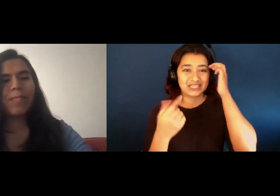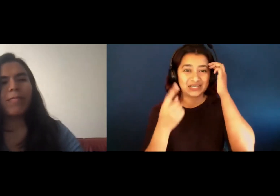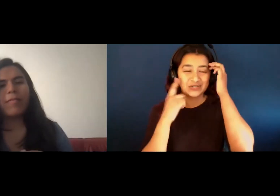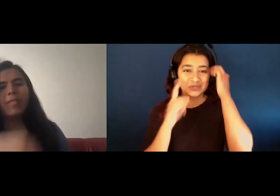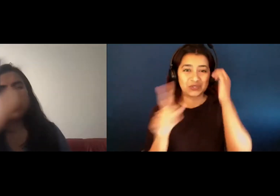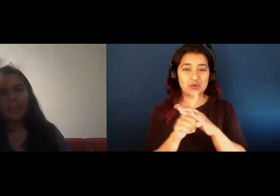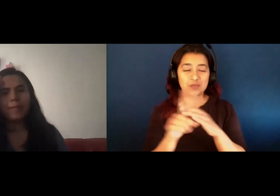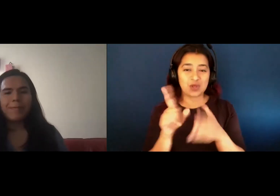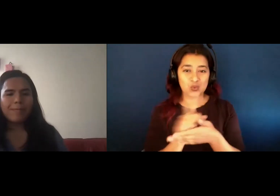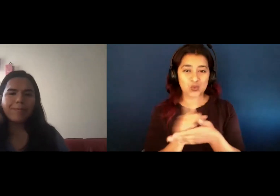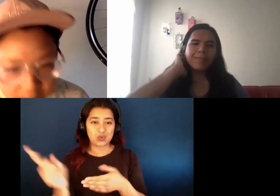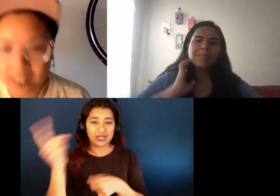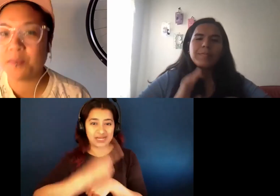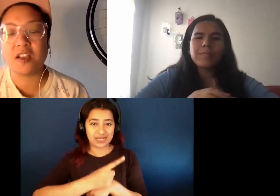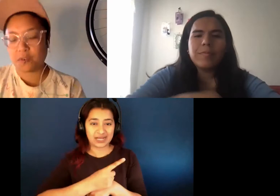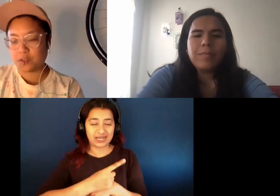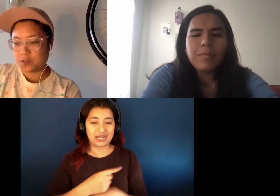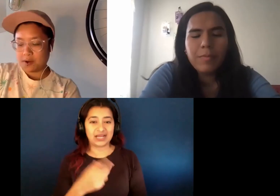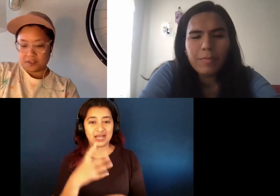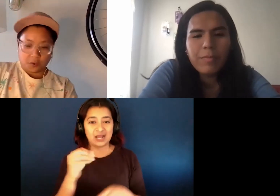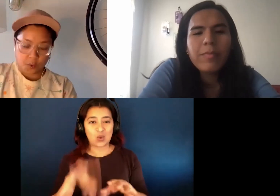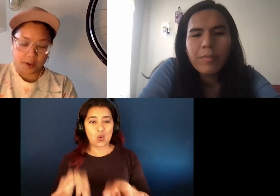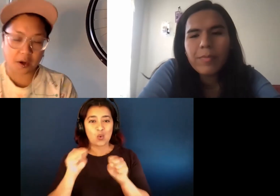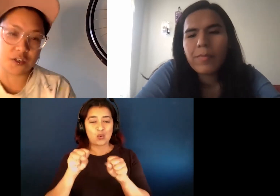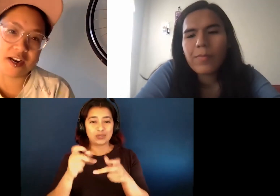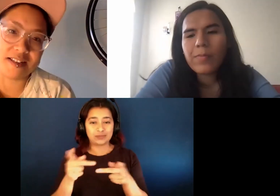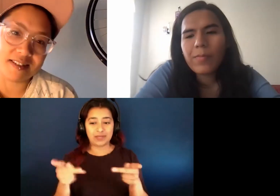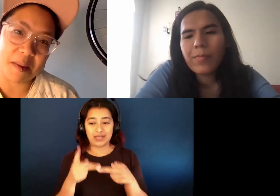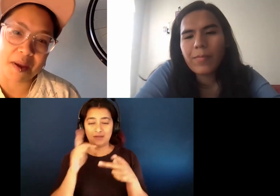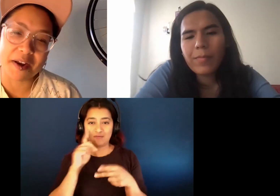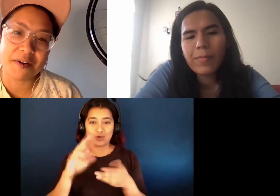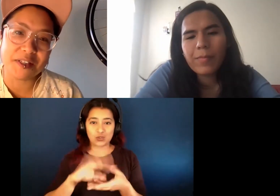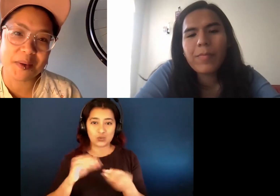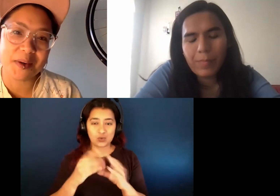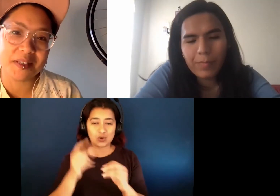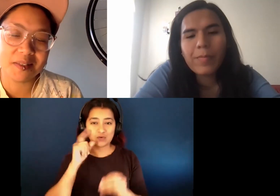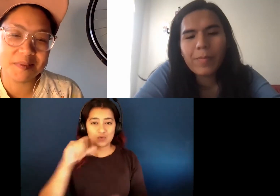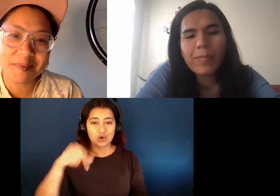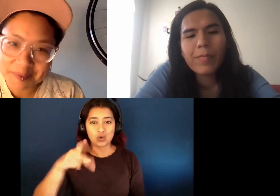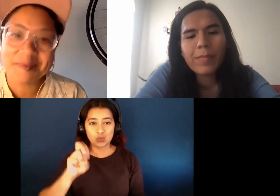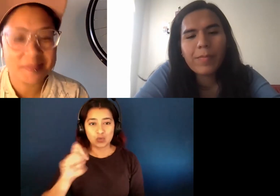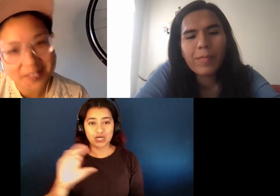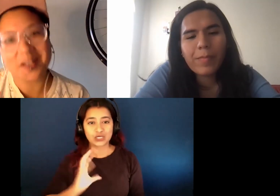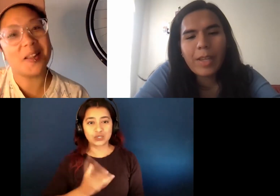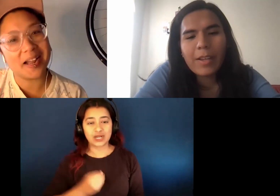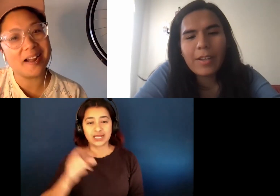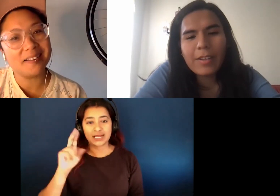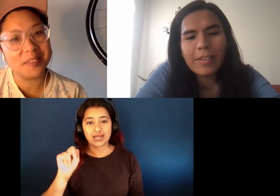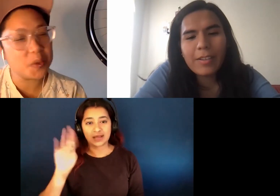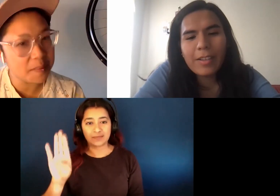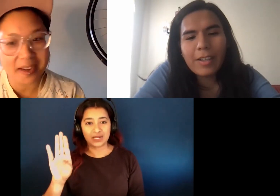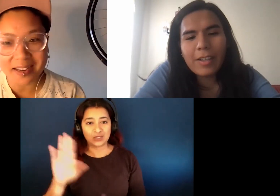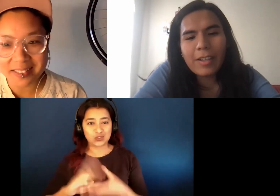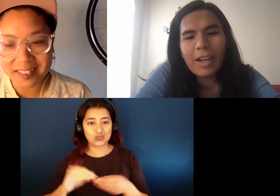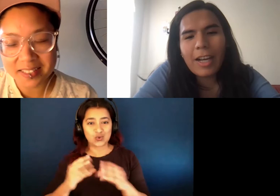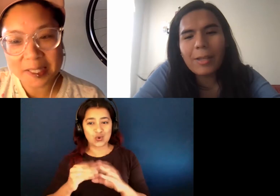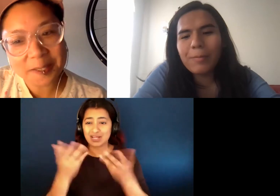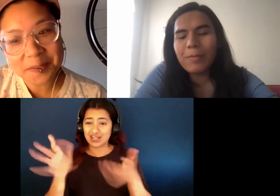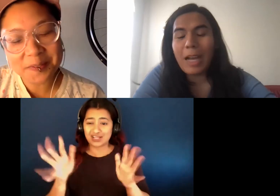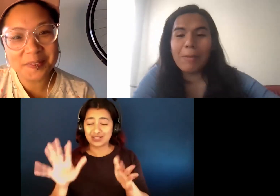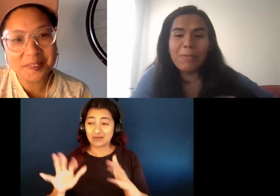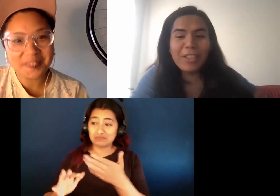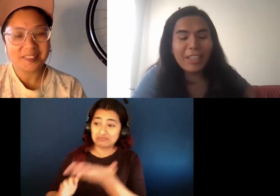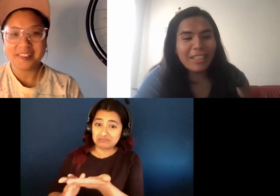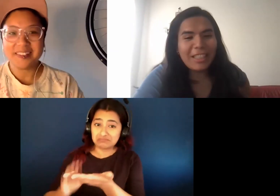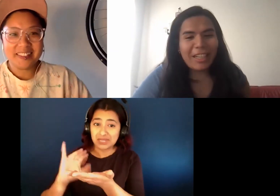weekday and holding space for stories for queer, trans, and non-binary stories. That's all I got. You, Jimena?